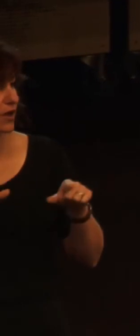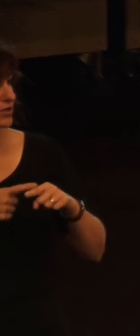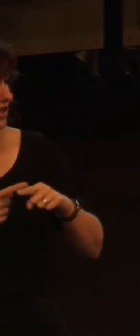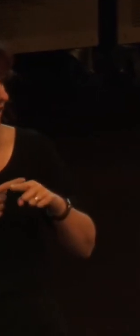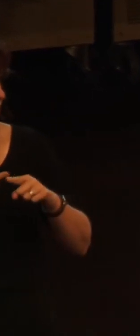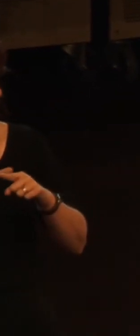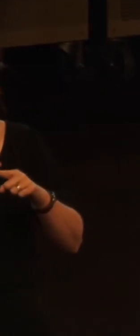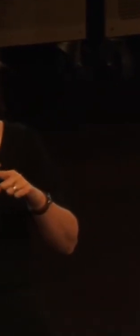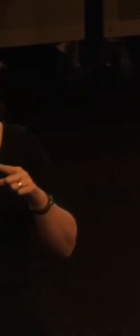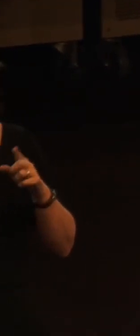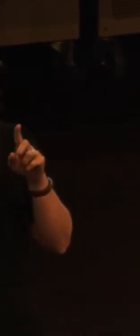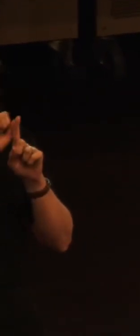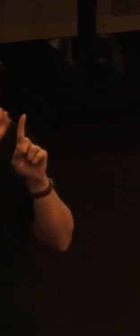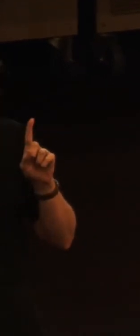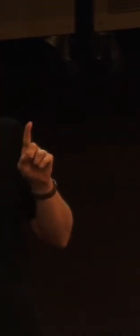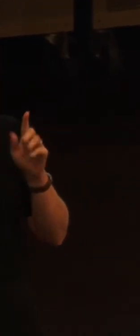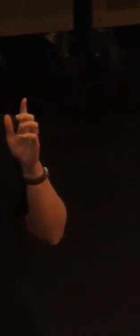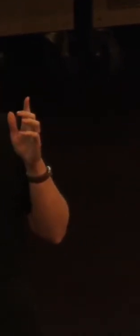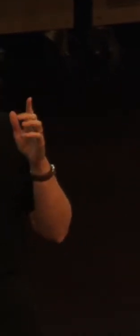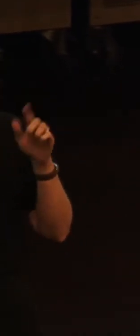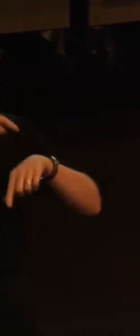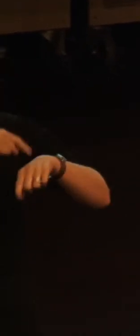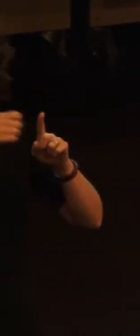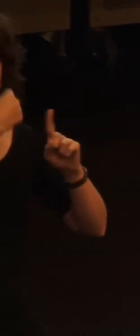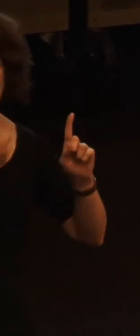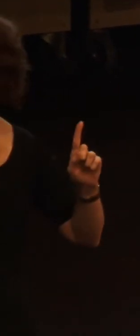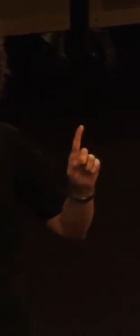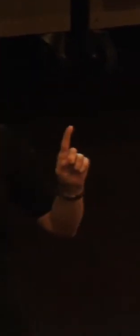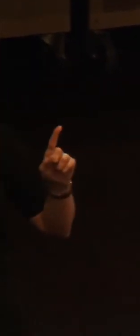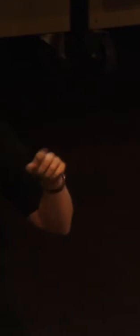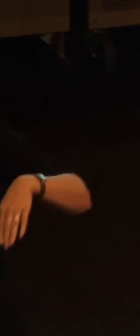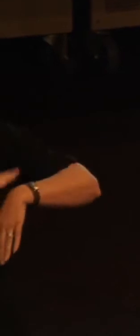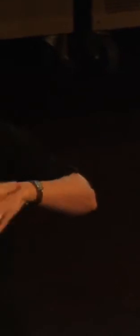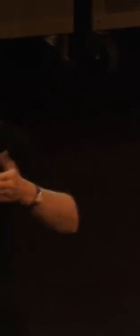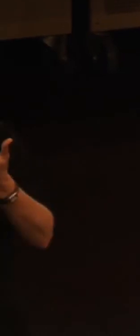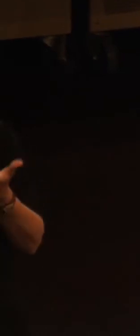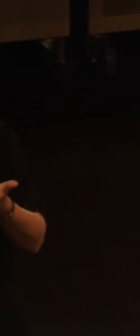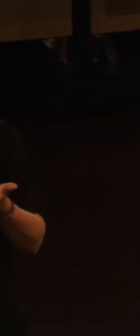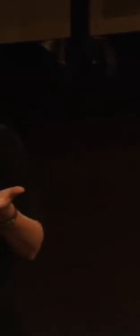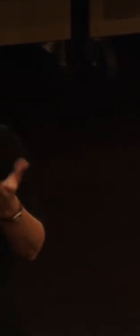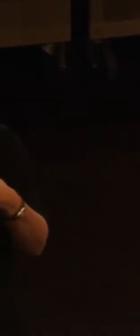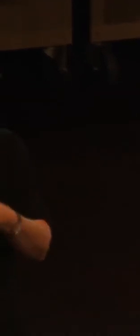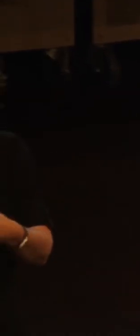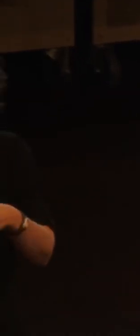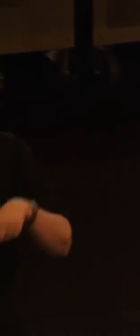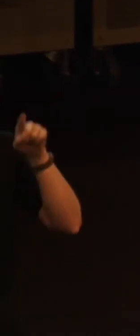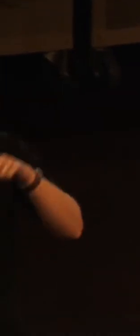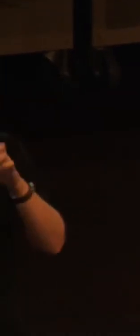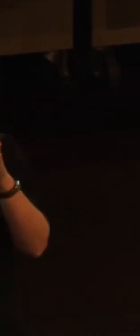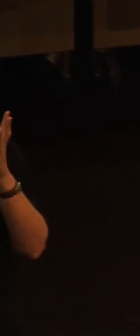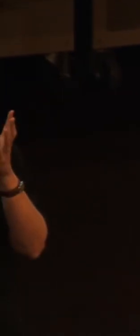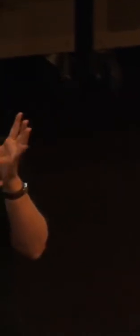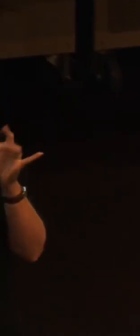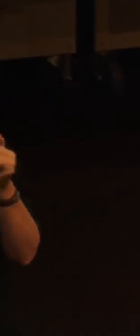phrase final lengthening. And so there's longer time to actually include articulating all of the consonants in those